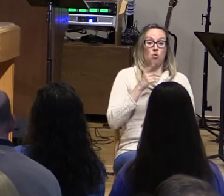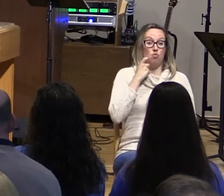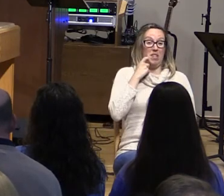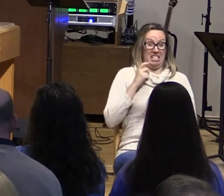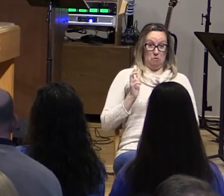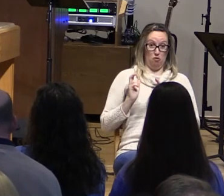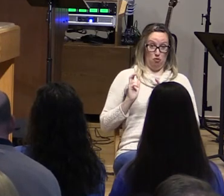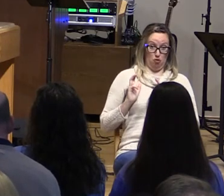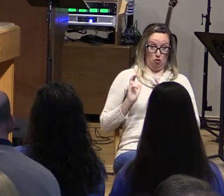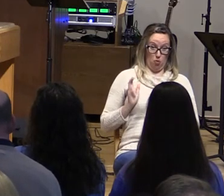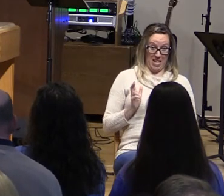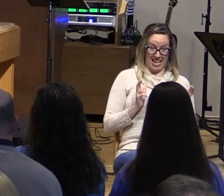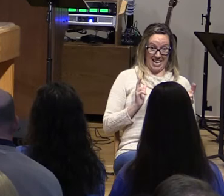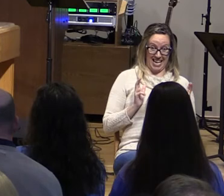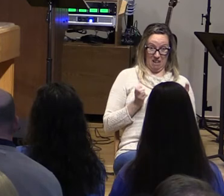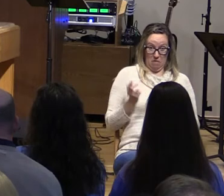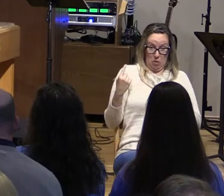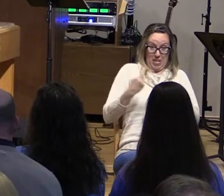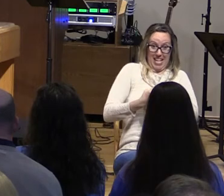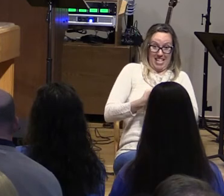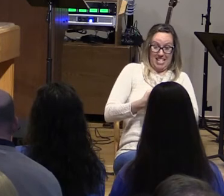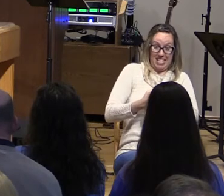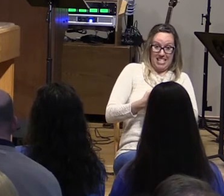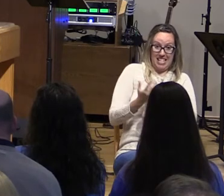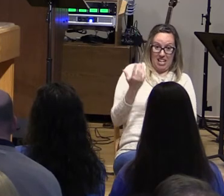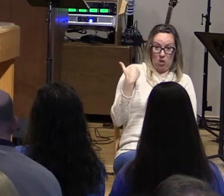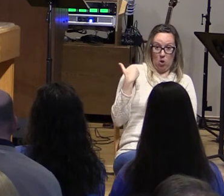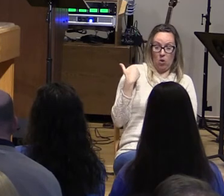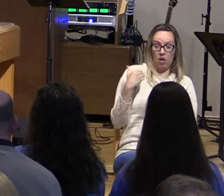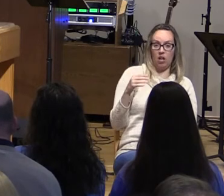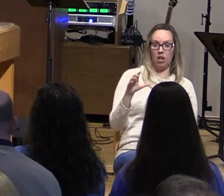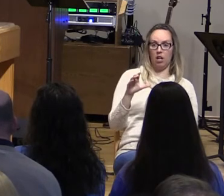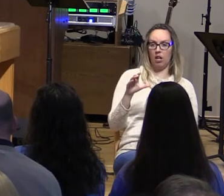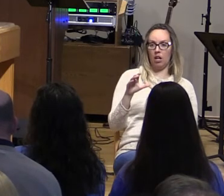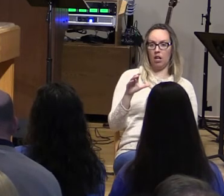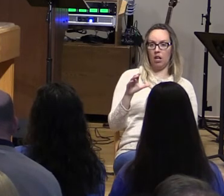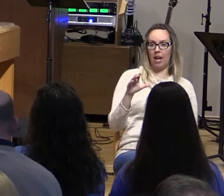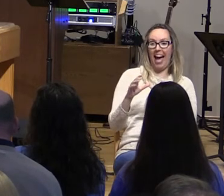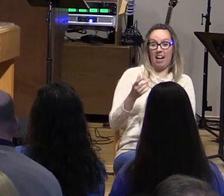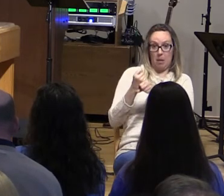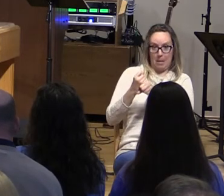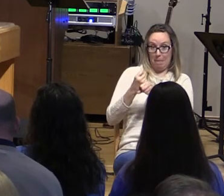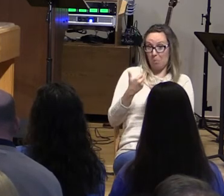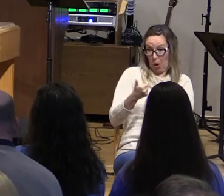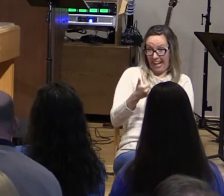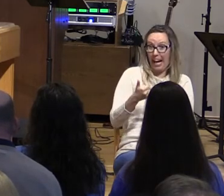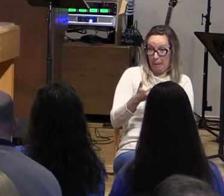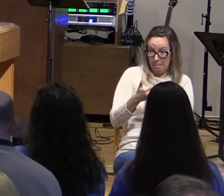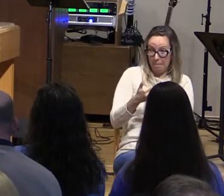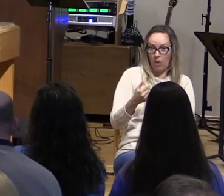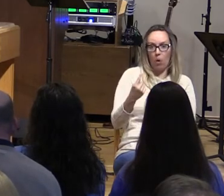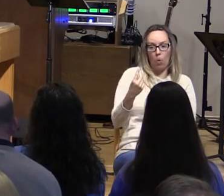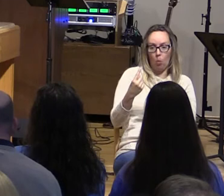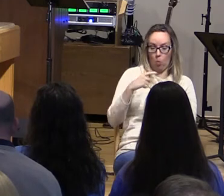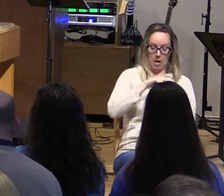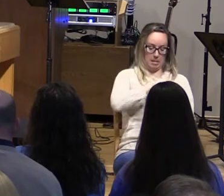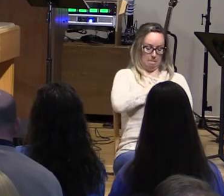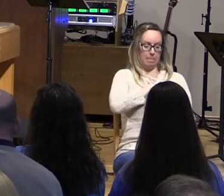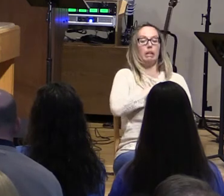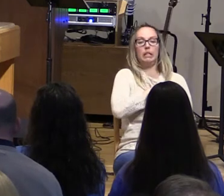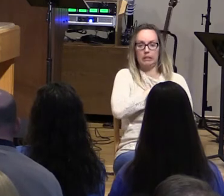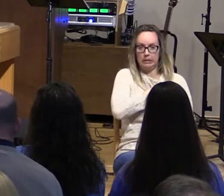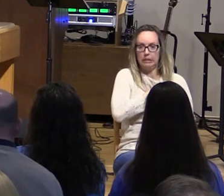happened just a few days ago at the congressional baseball game. You know that one of the Capitol police